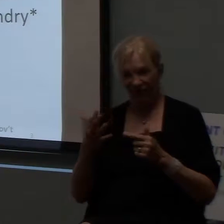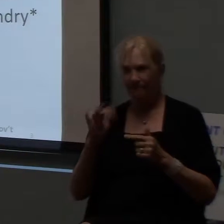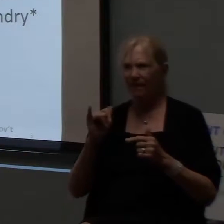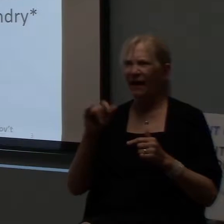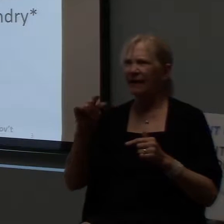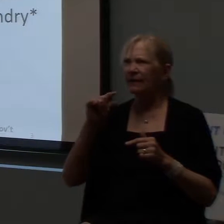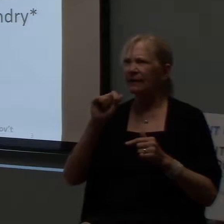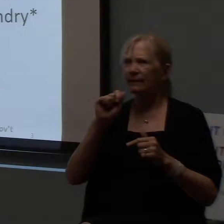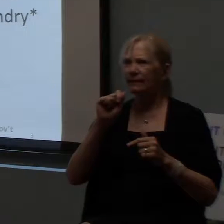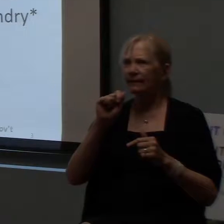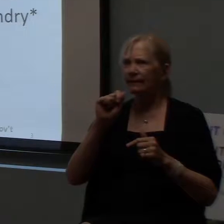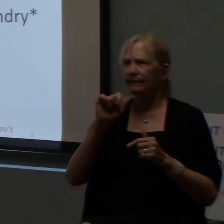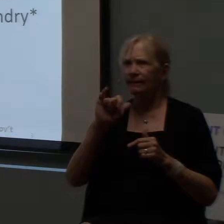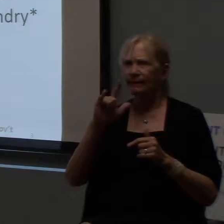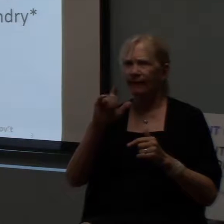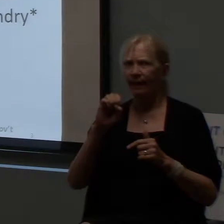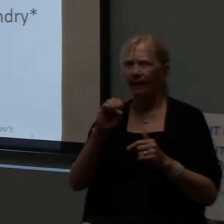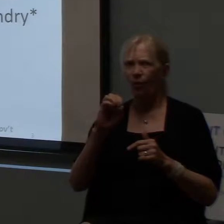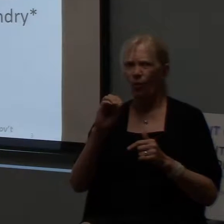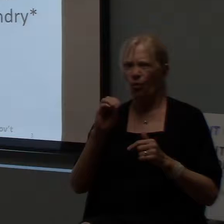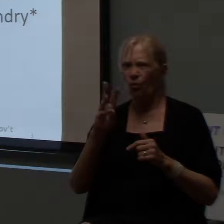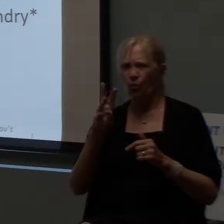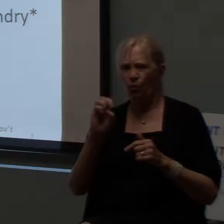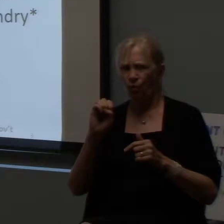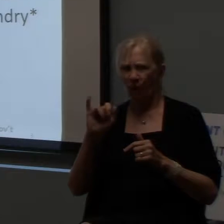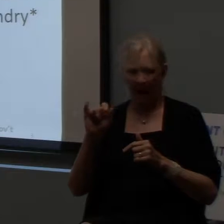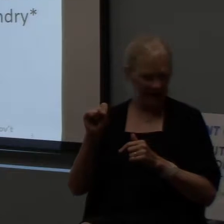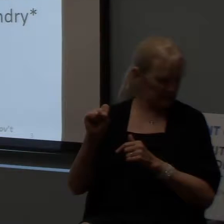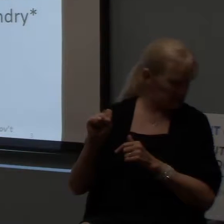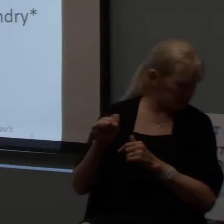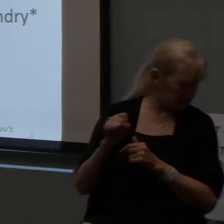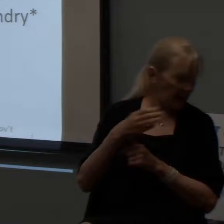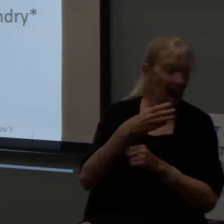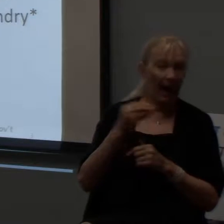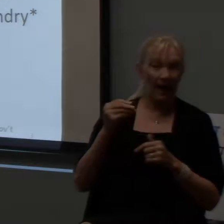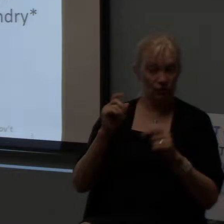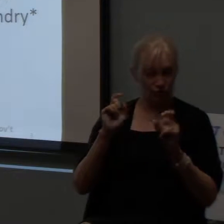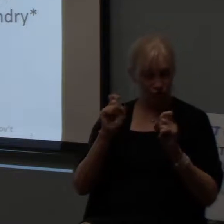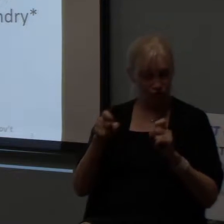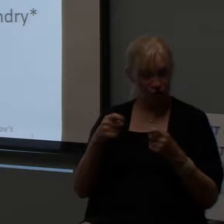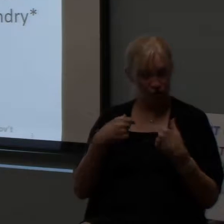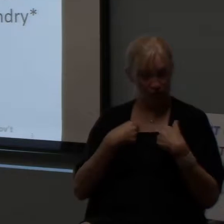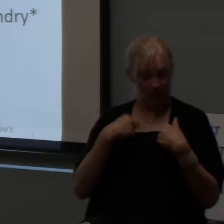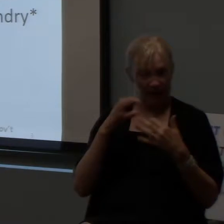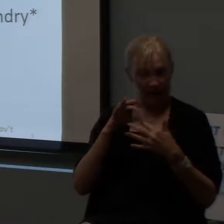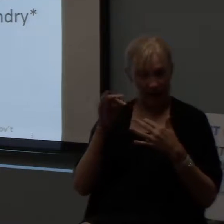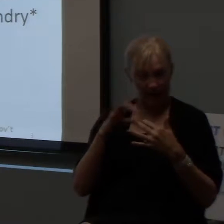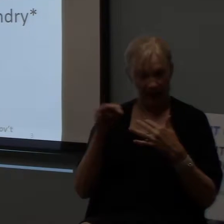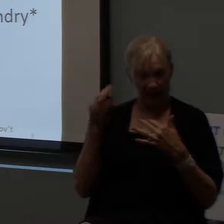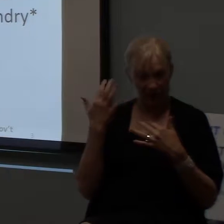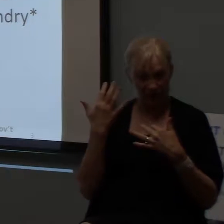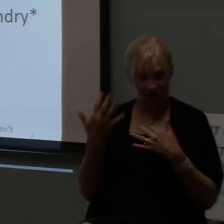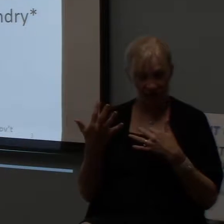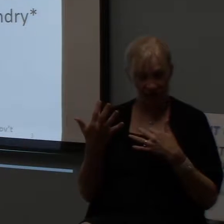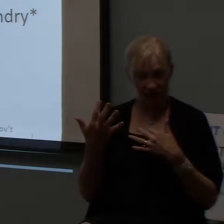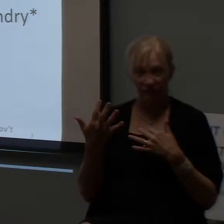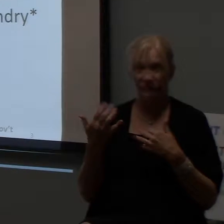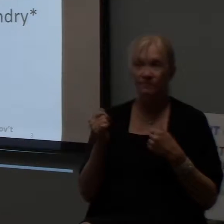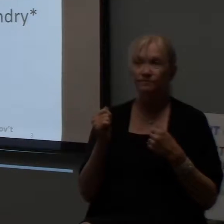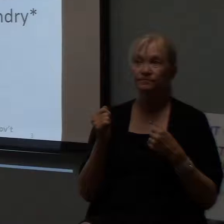Weiss, a League member. Options for electing 5 by Celeste Landry, League